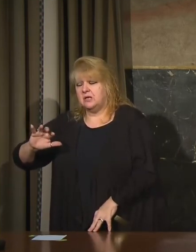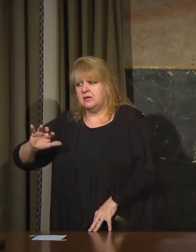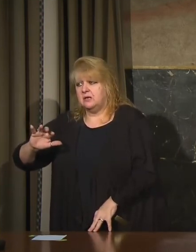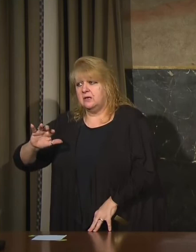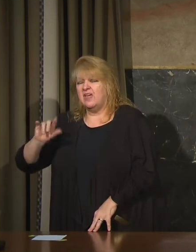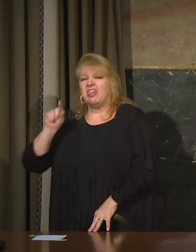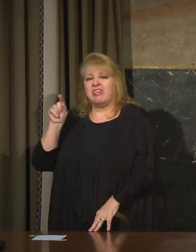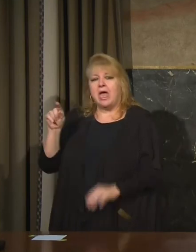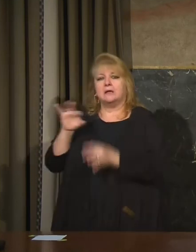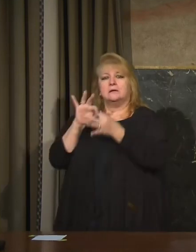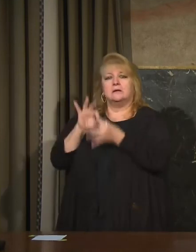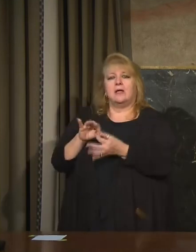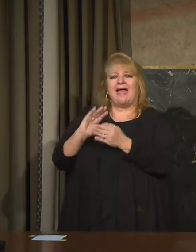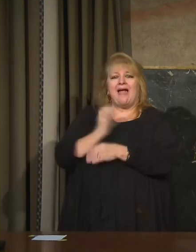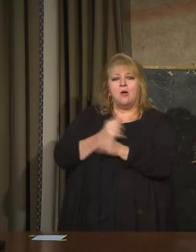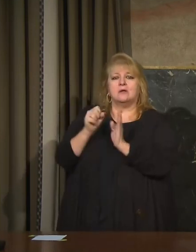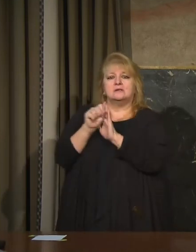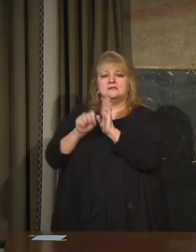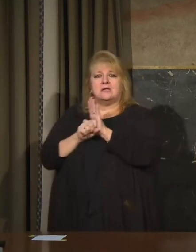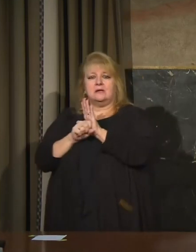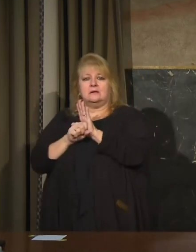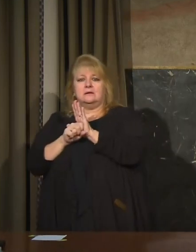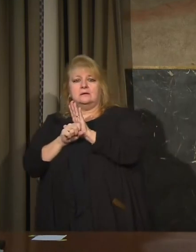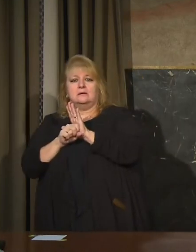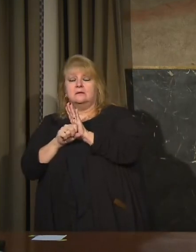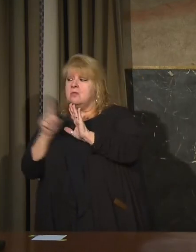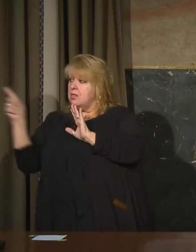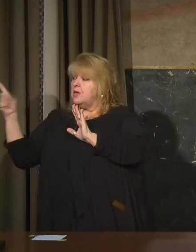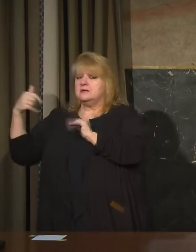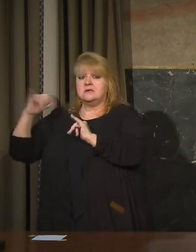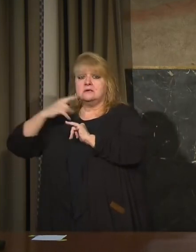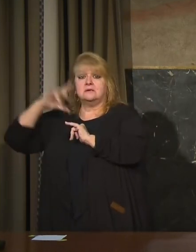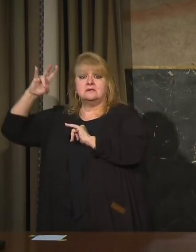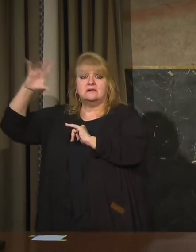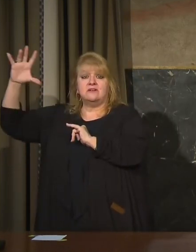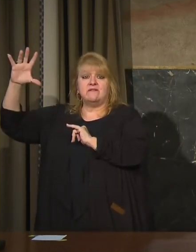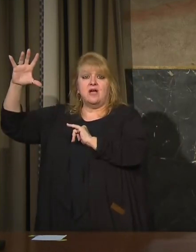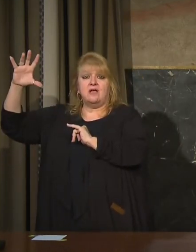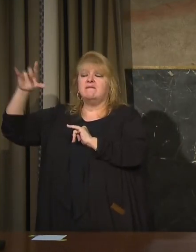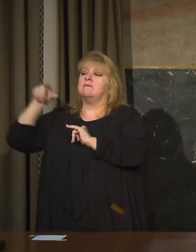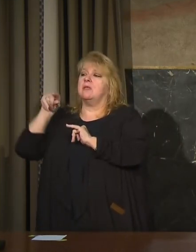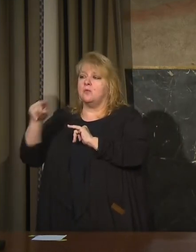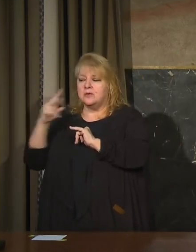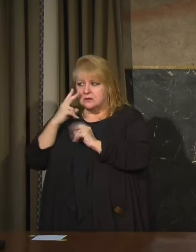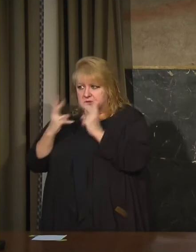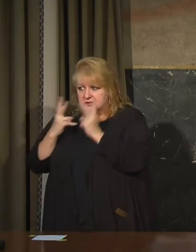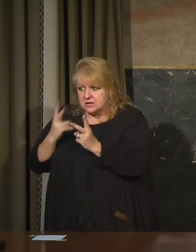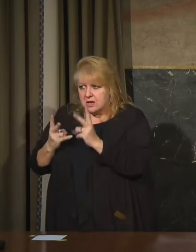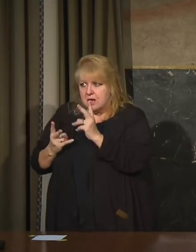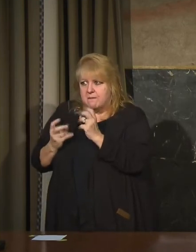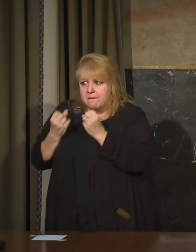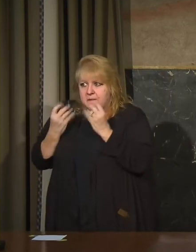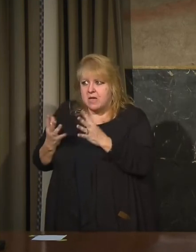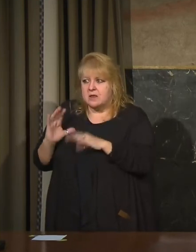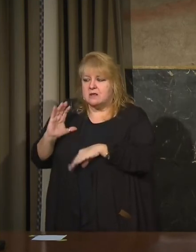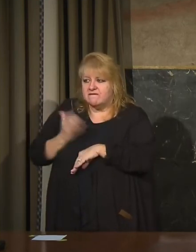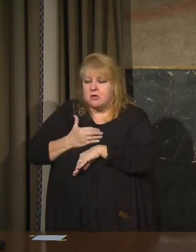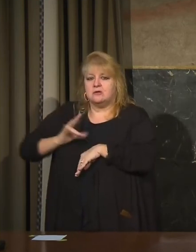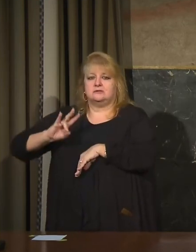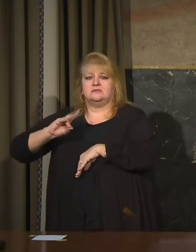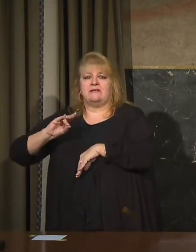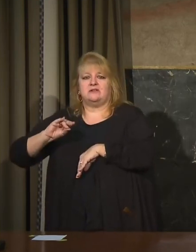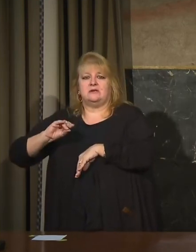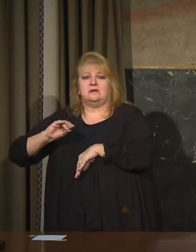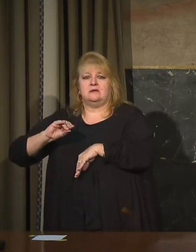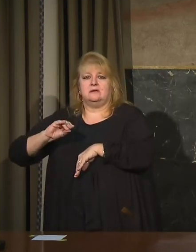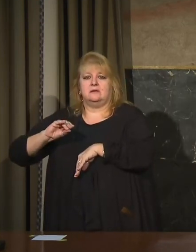data and that was our goal. We want to preserve capacity at our hospitals, and we want to